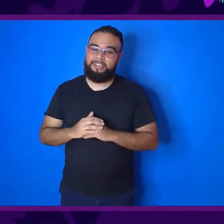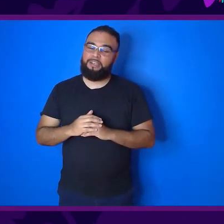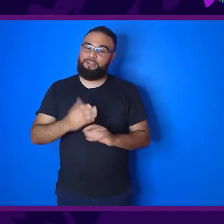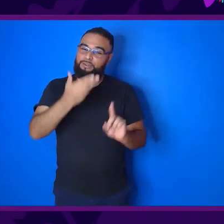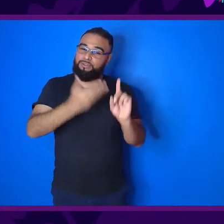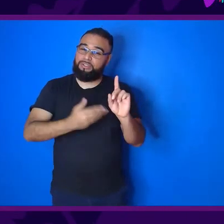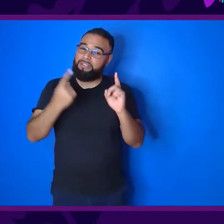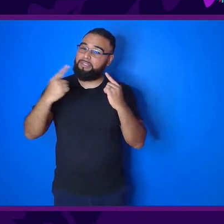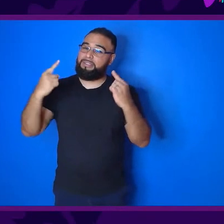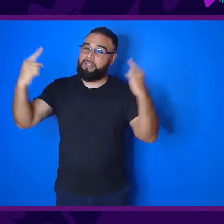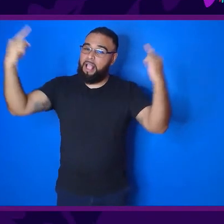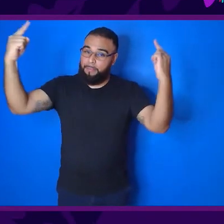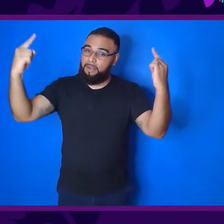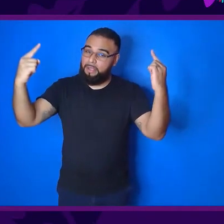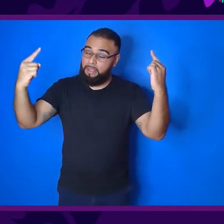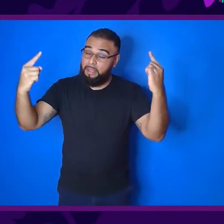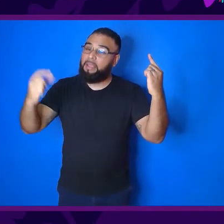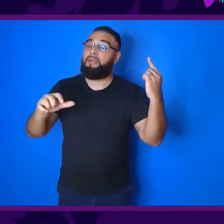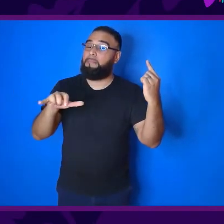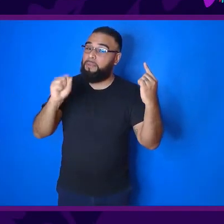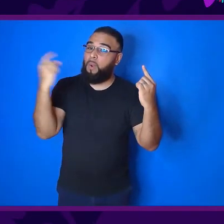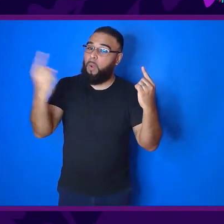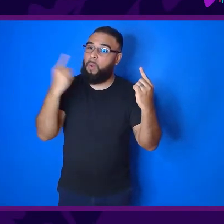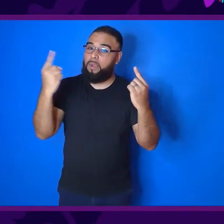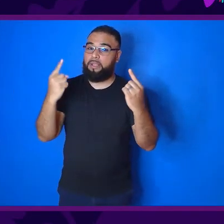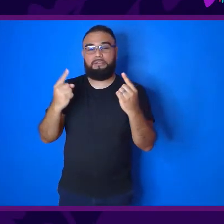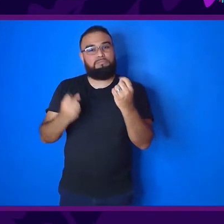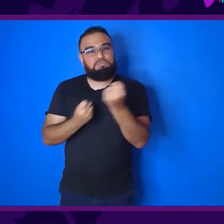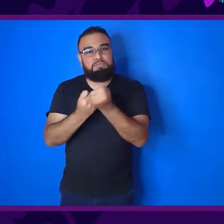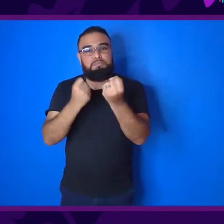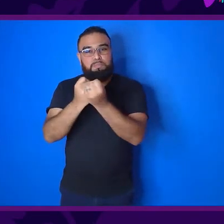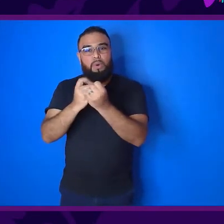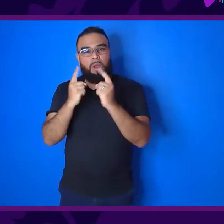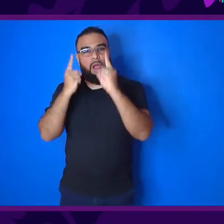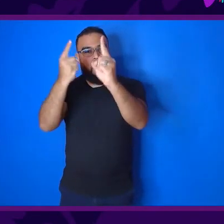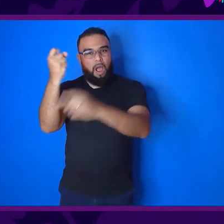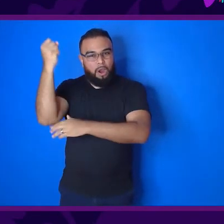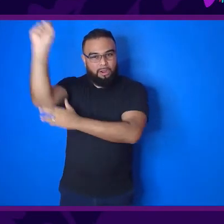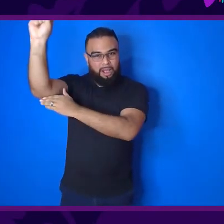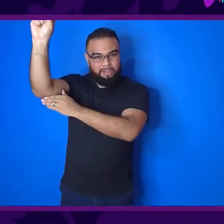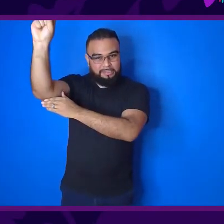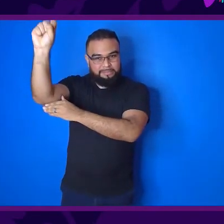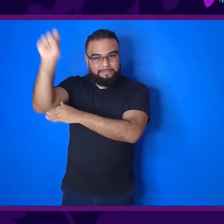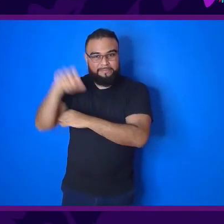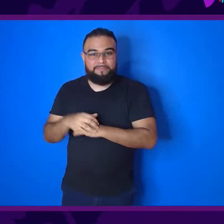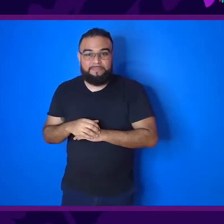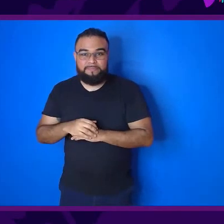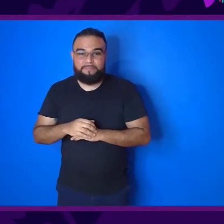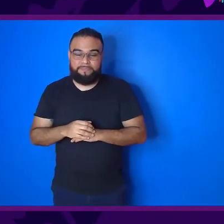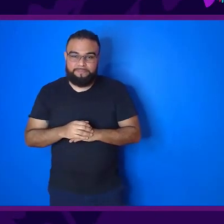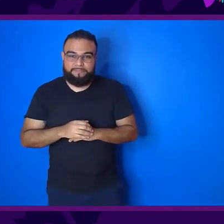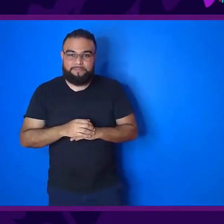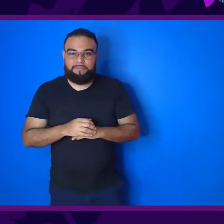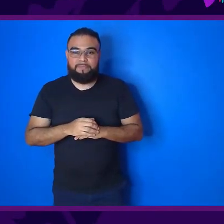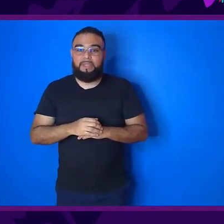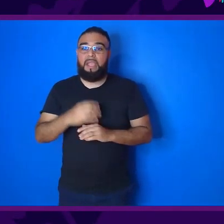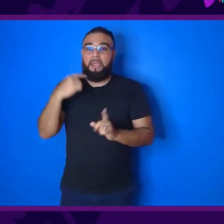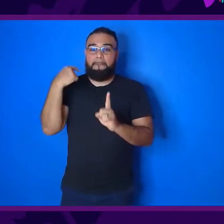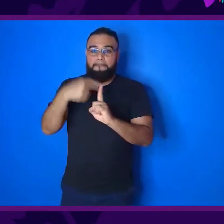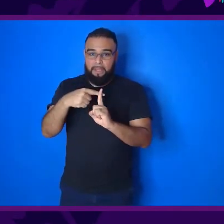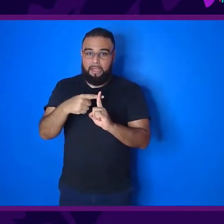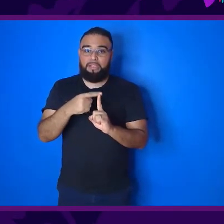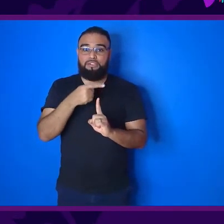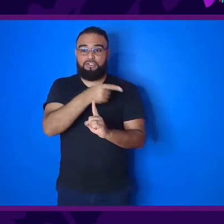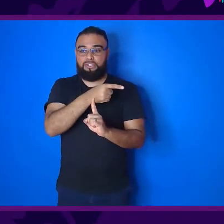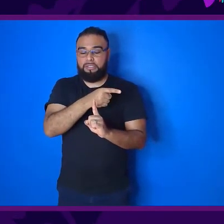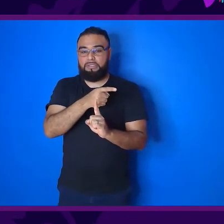And also, by the way, she fought so that we would not have any nuclear plants here in